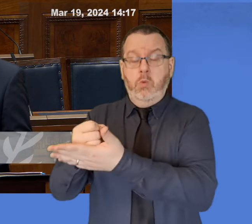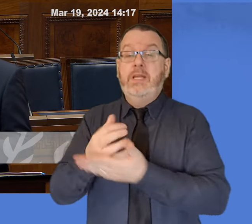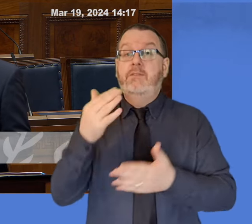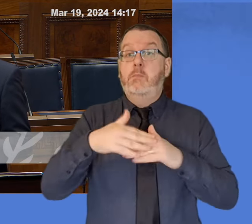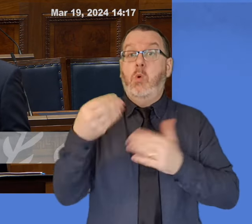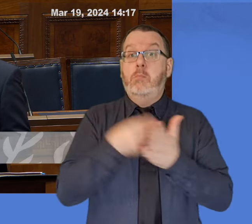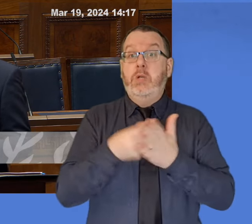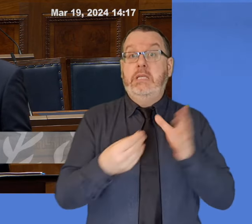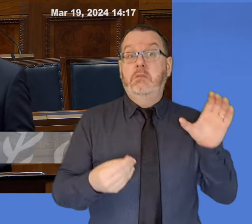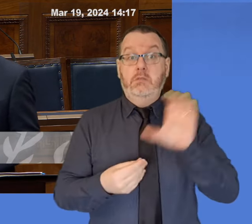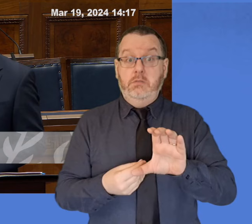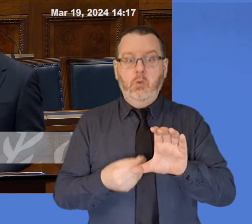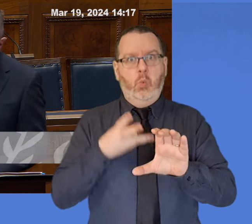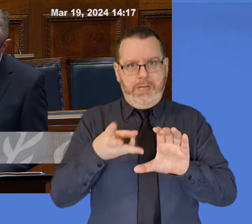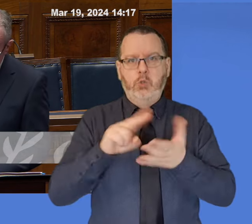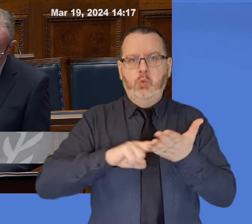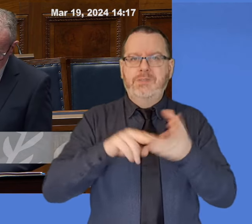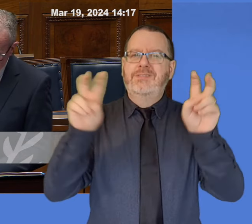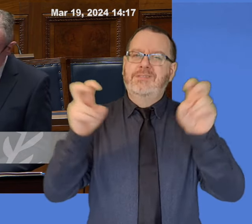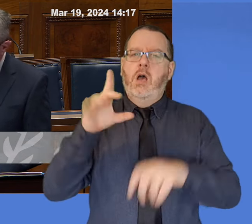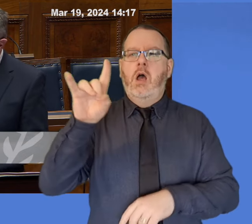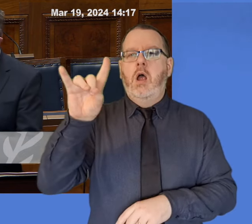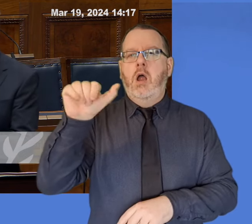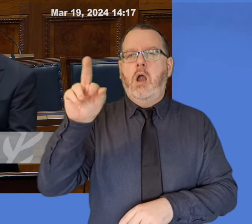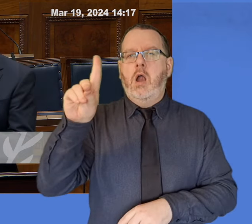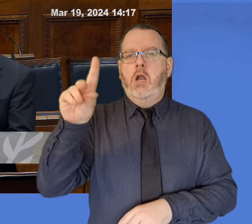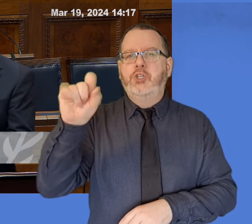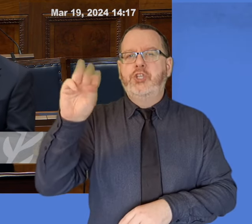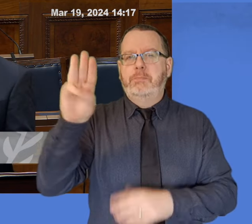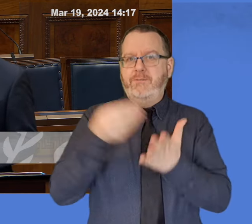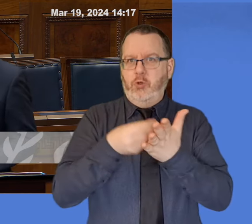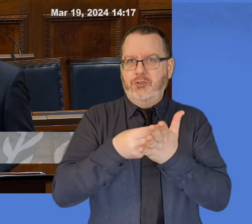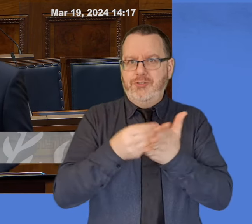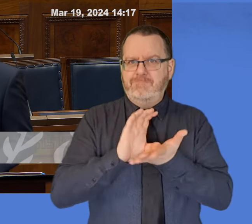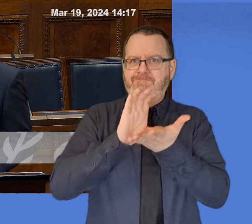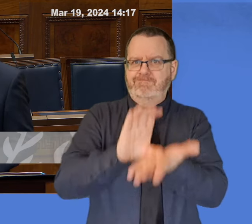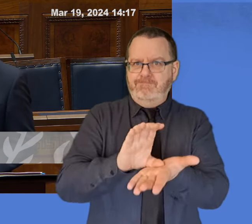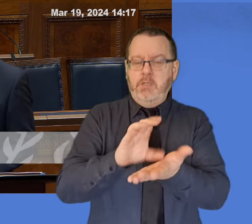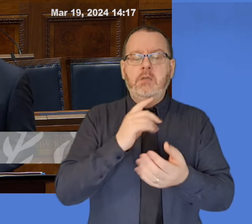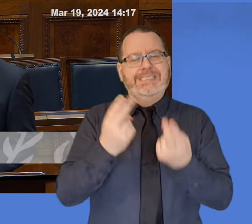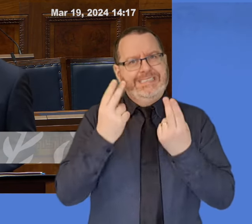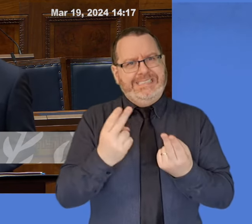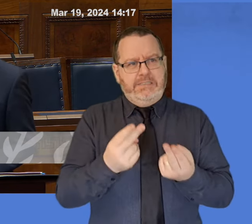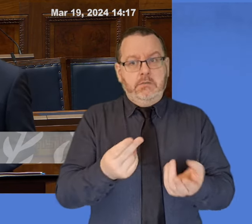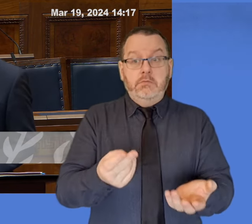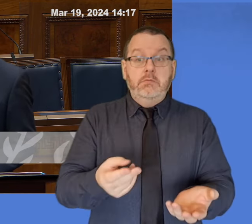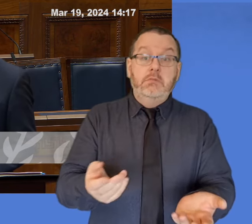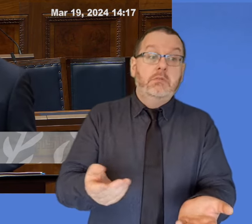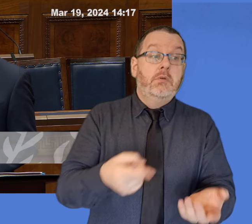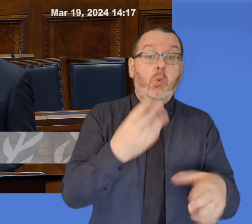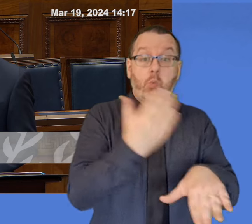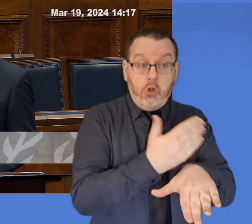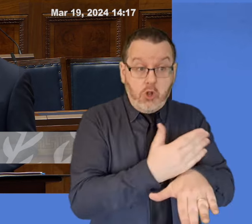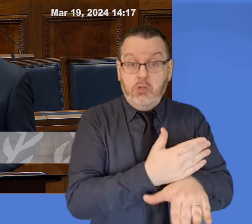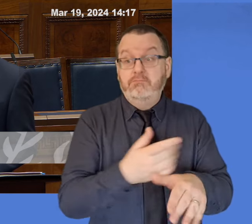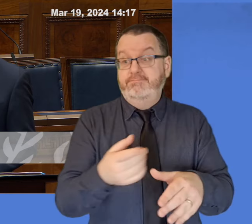certainly put more money into hardship funds to ensure people do that. Getting people opportunities to get back into work, to get education and